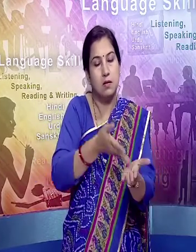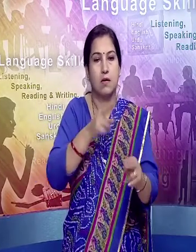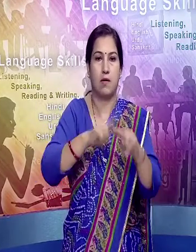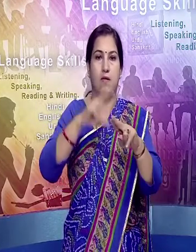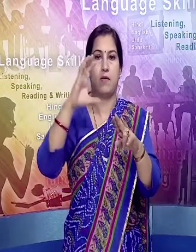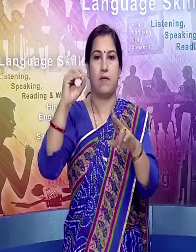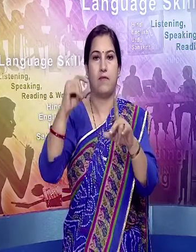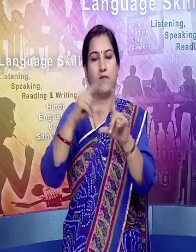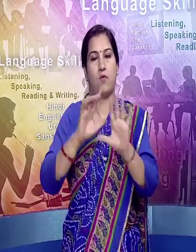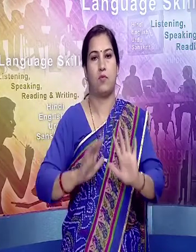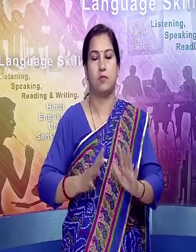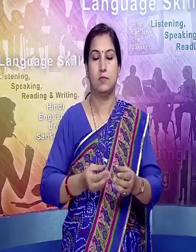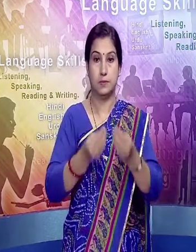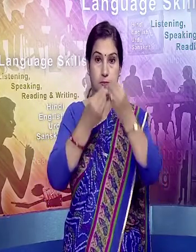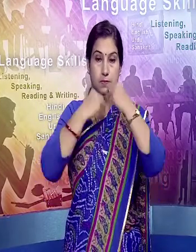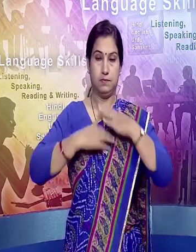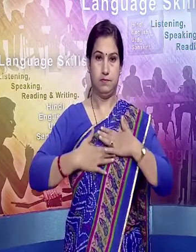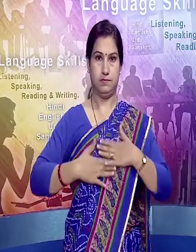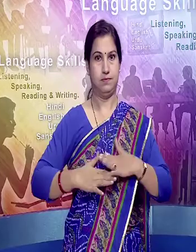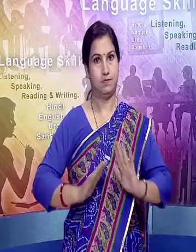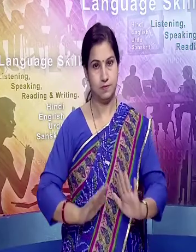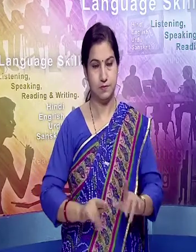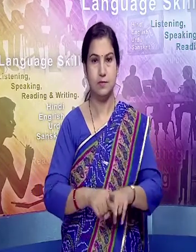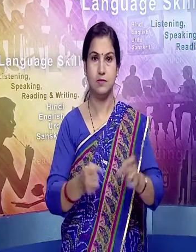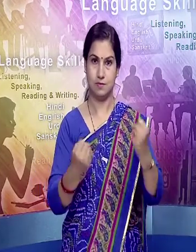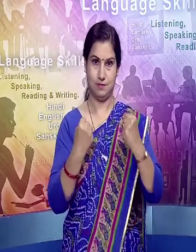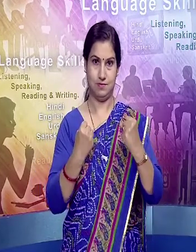satisfy hunger and nourish the body.